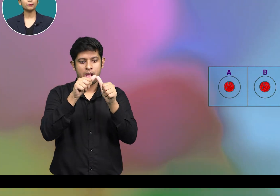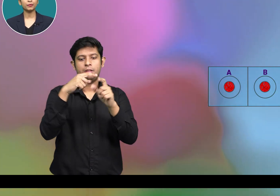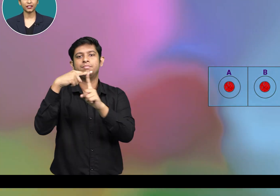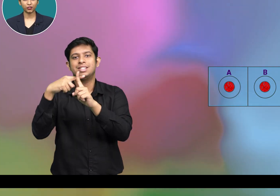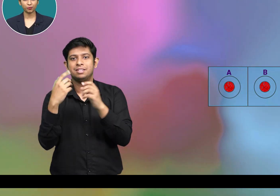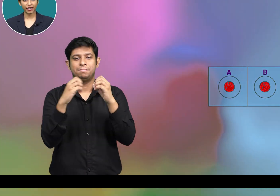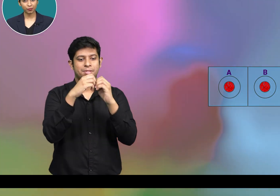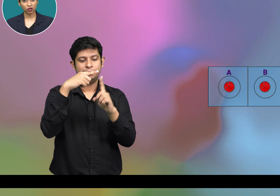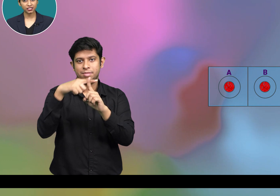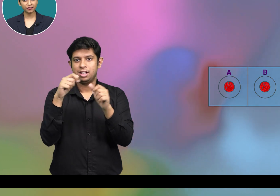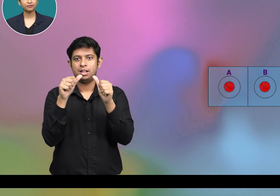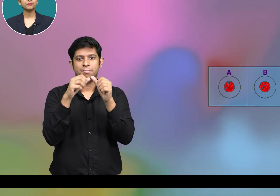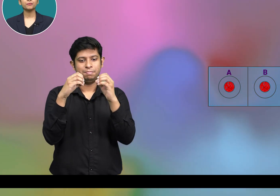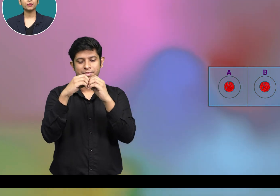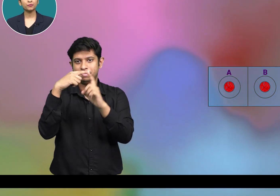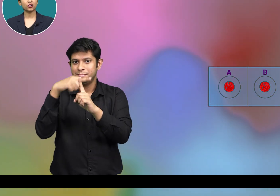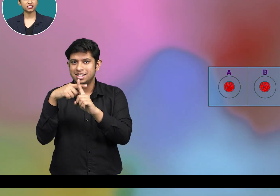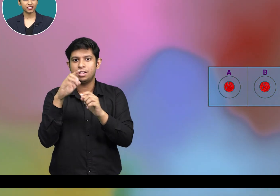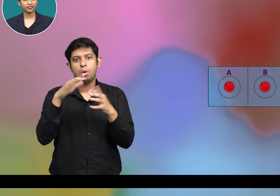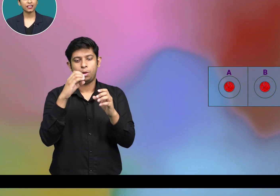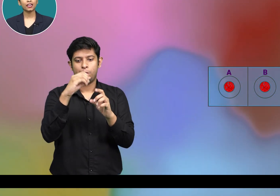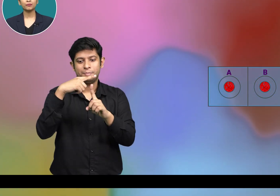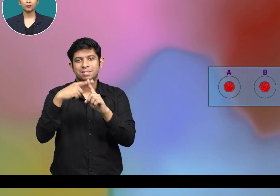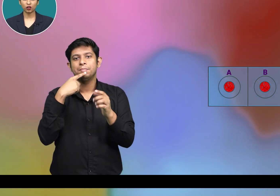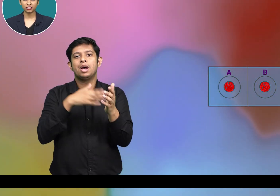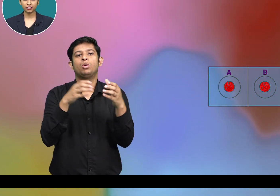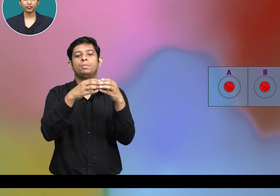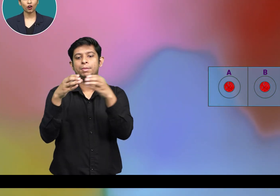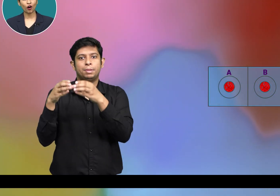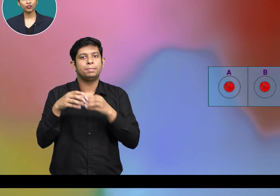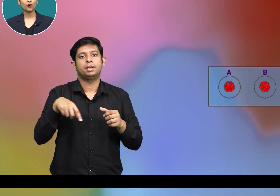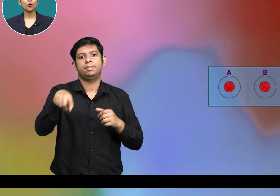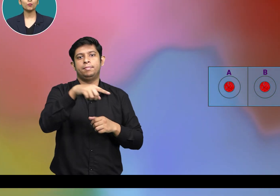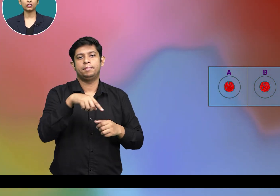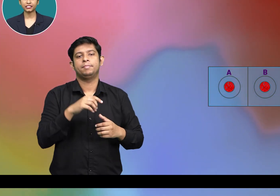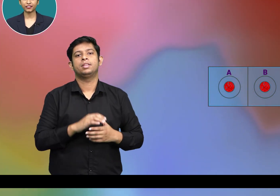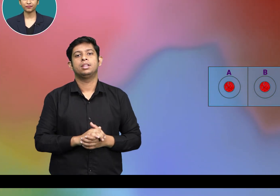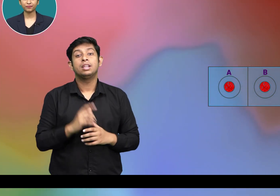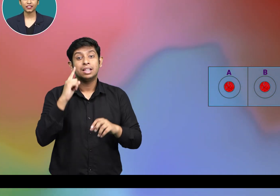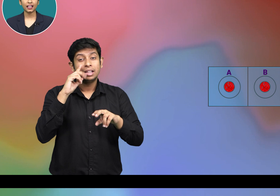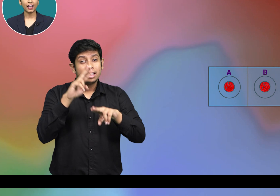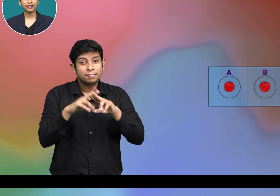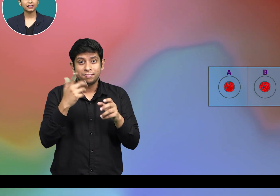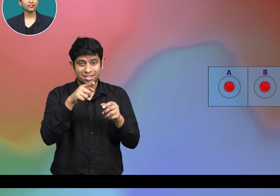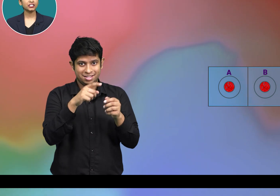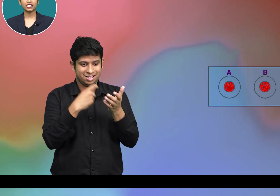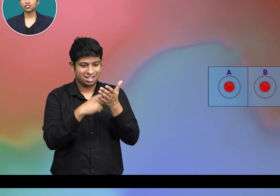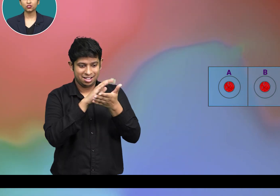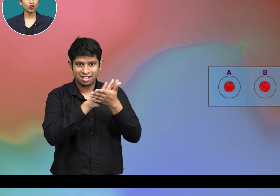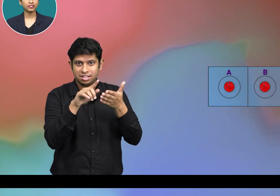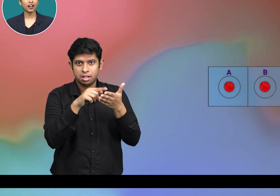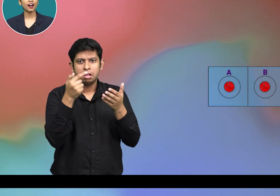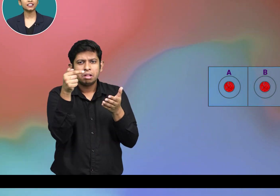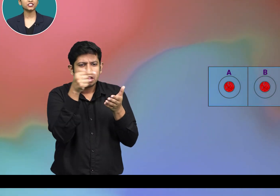Example: blood group A positive, B positive, AB positive or O positive. And if it